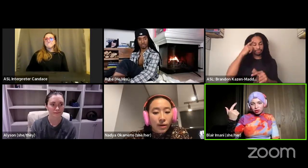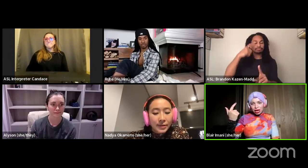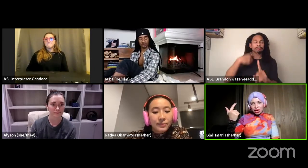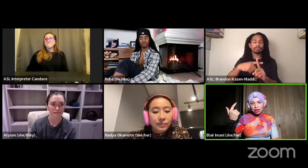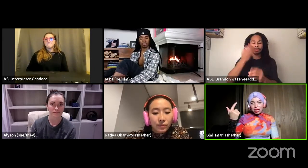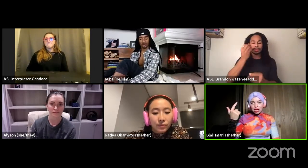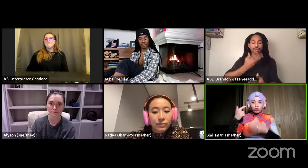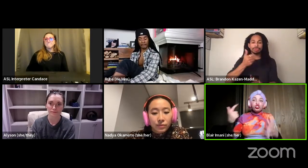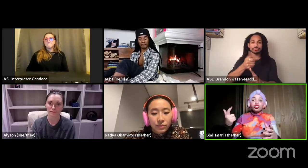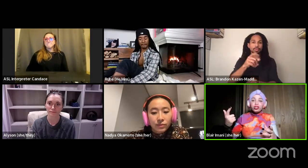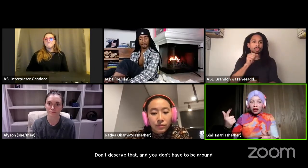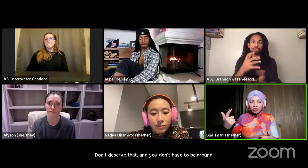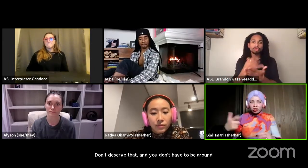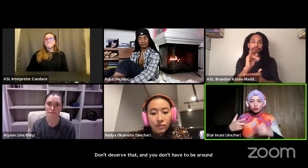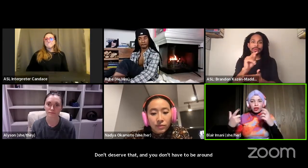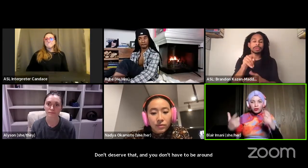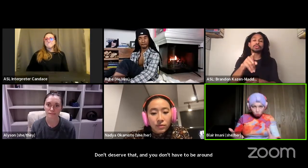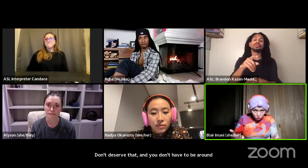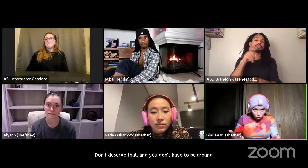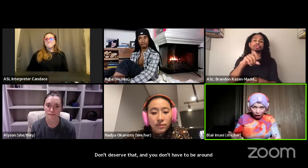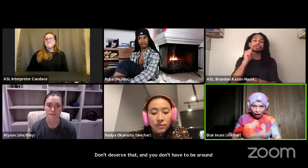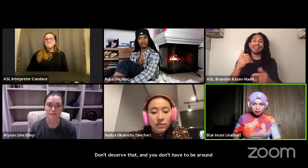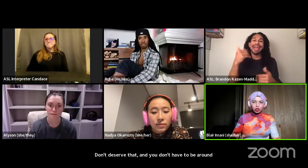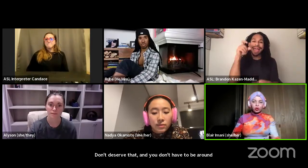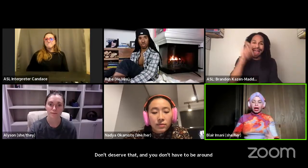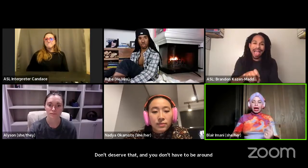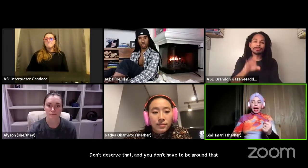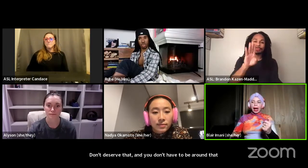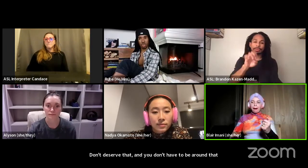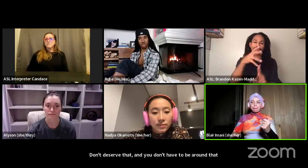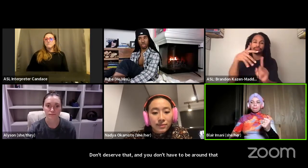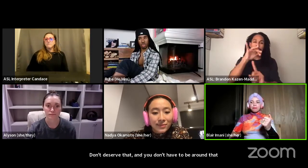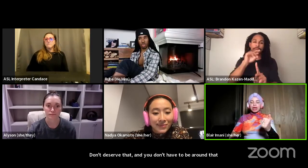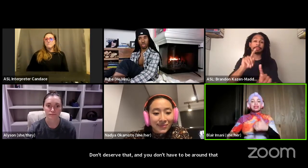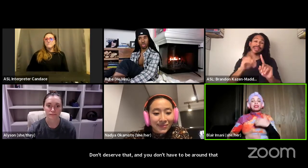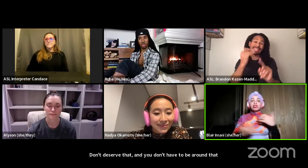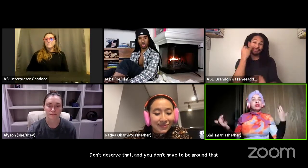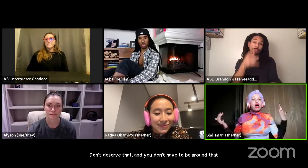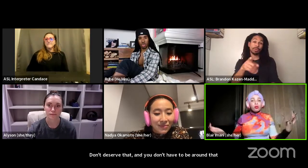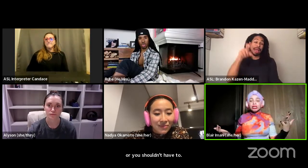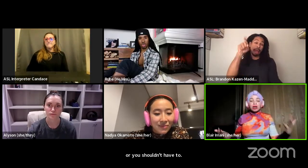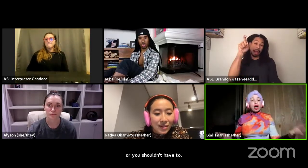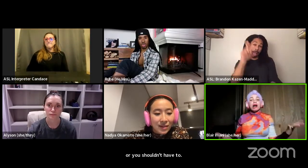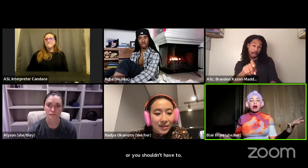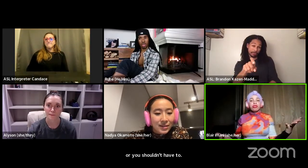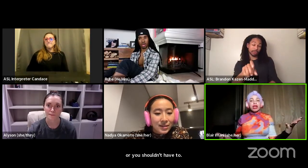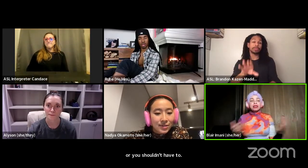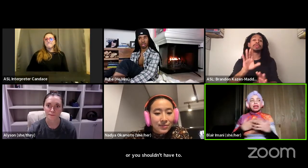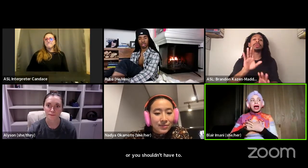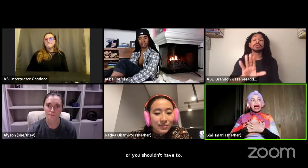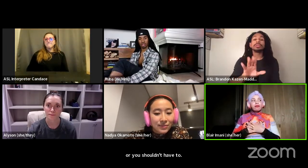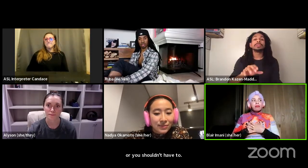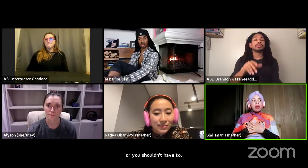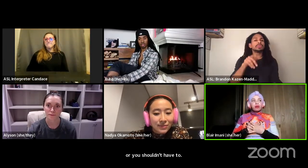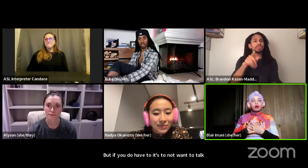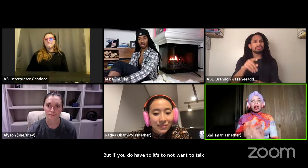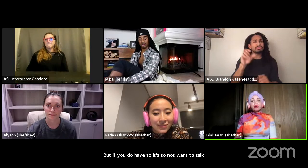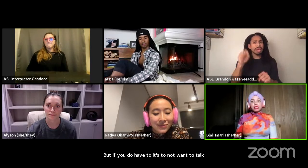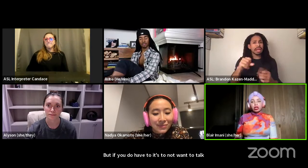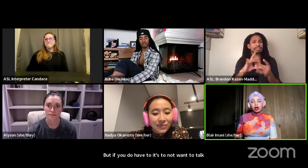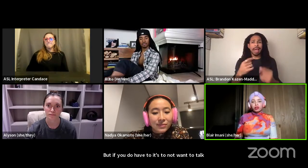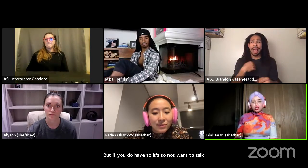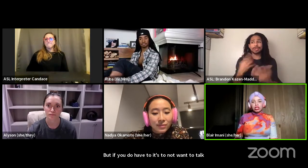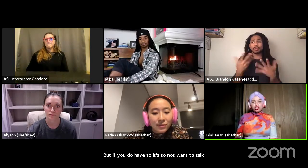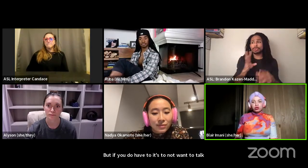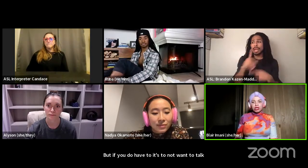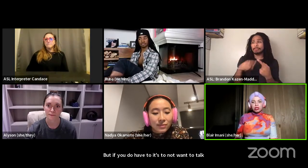to be around that, or you shouldn't have to. But if you do have to, it's to not want to talk about things. I remember I